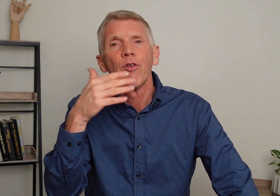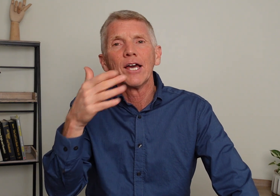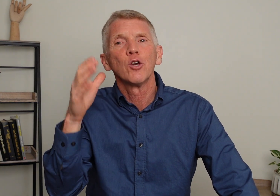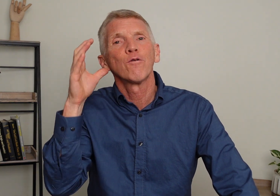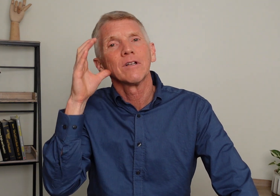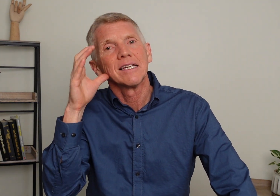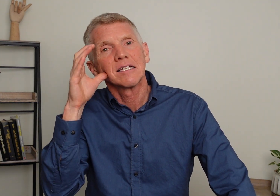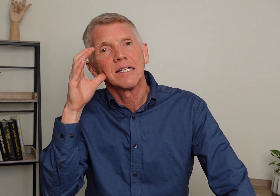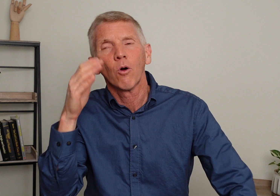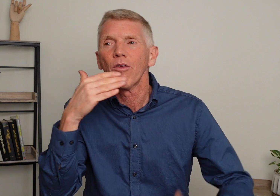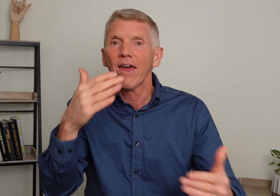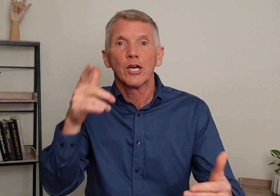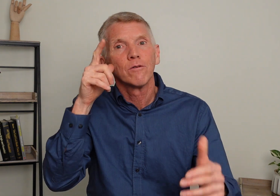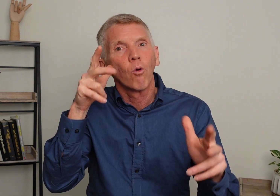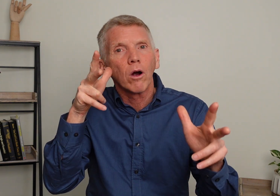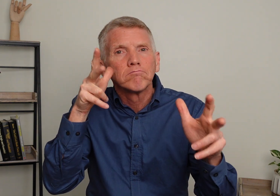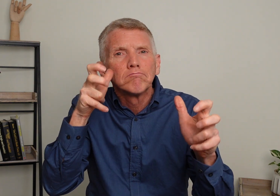Thank you for listening, or thank you for